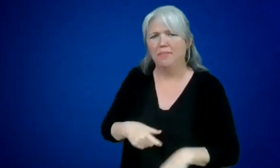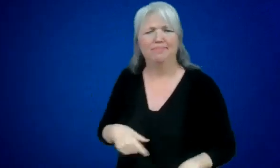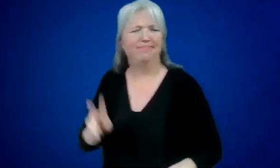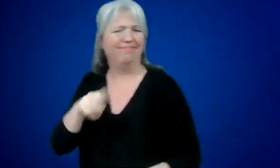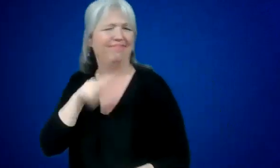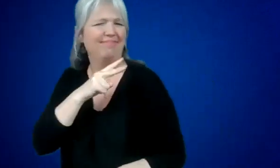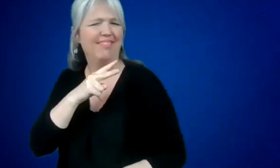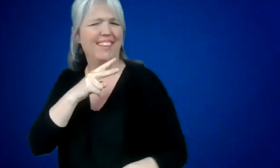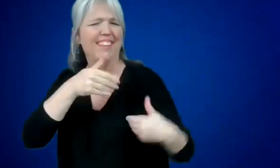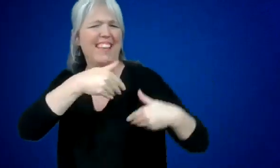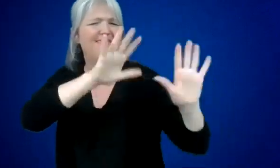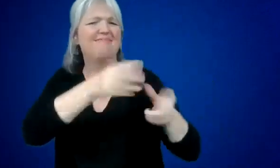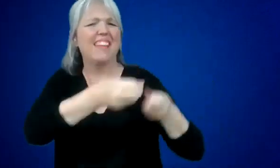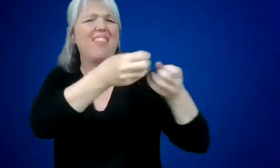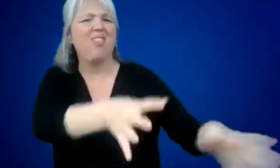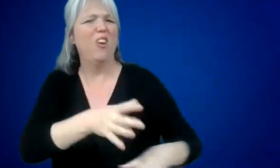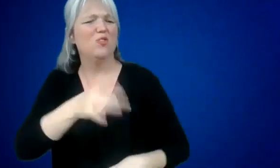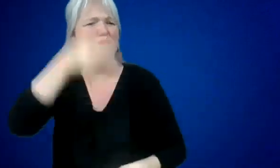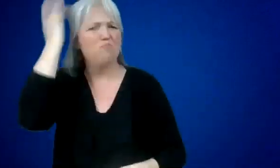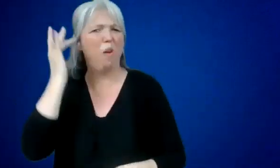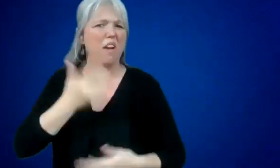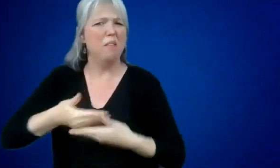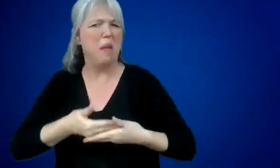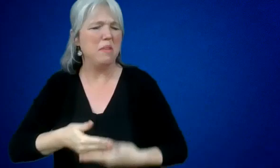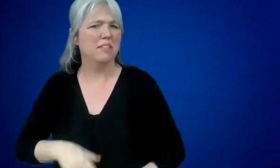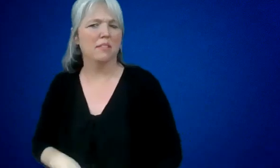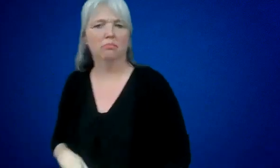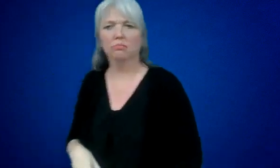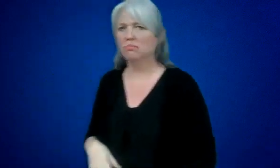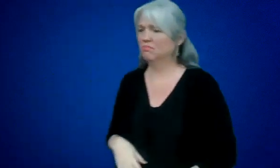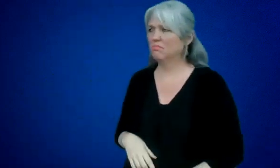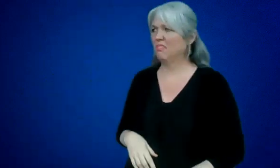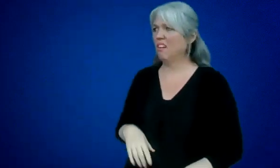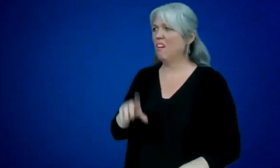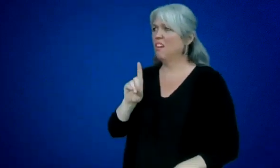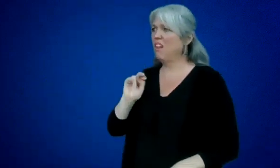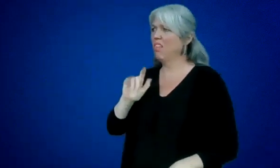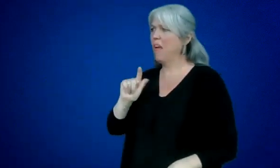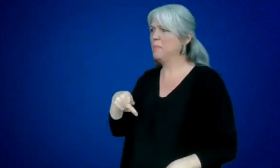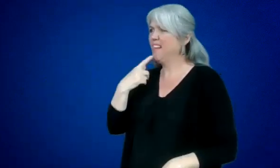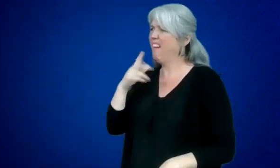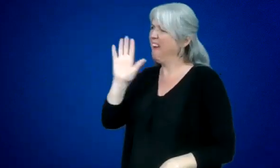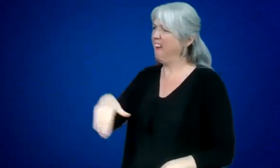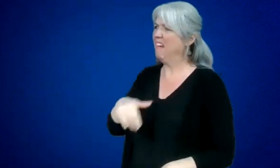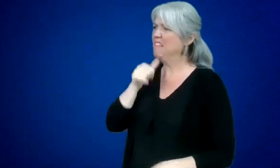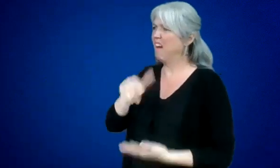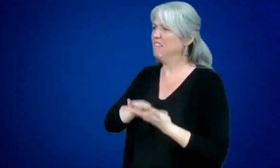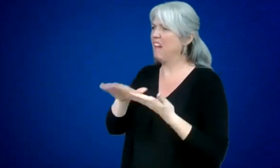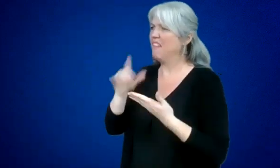bald-headed babies," I said. "Hey," said Dunlap, "that ain't a very nice way for a preacher's daughter